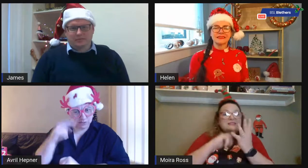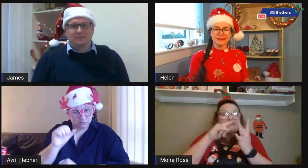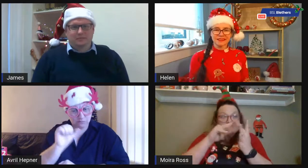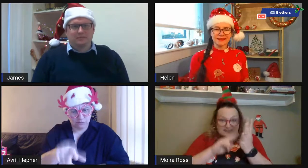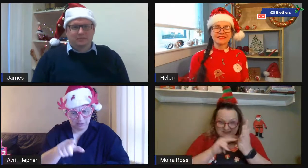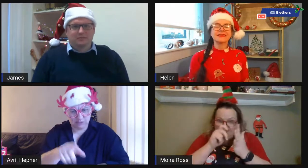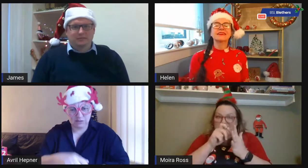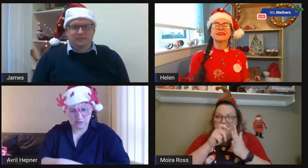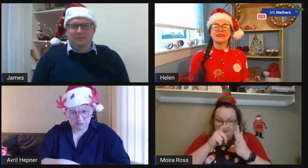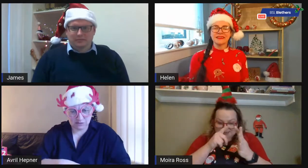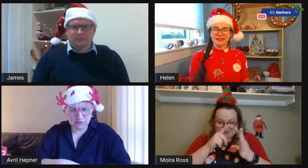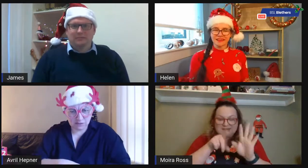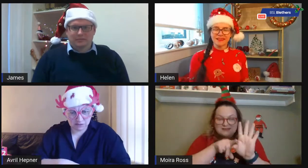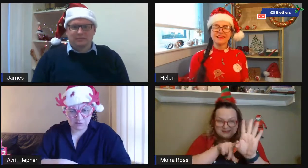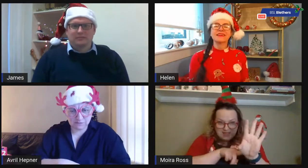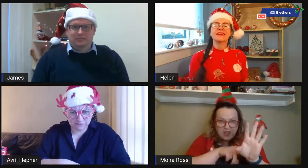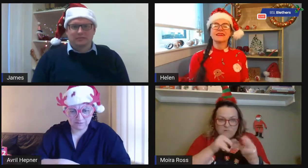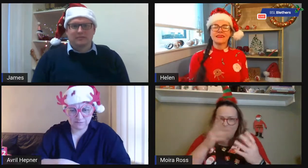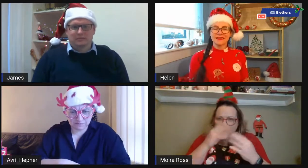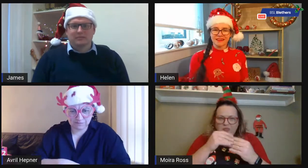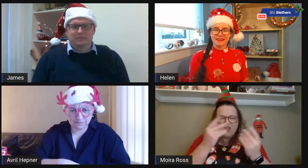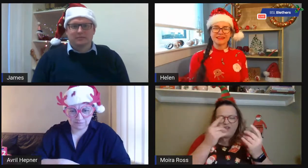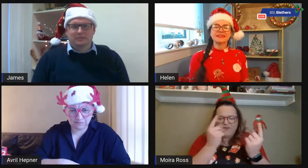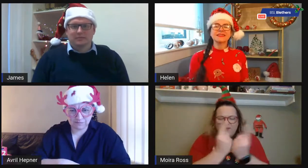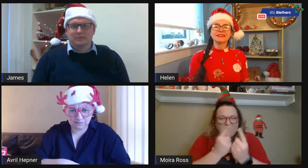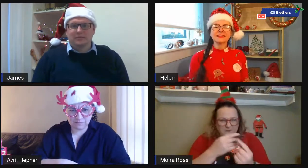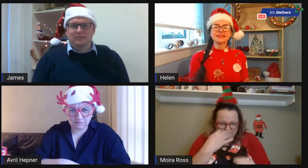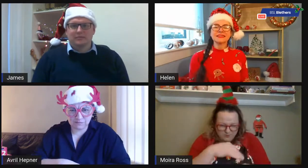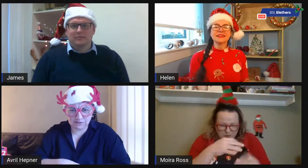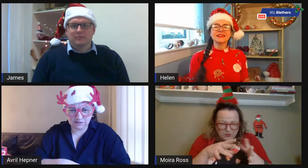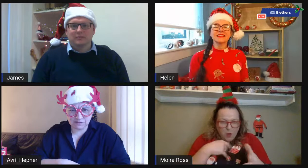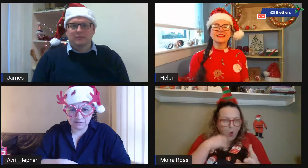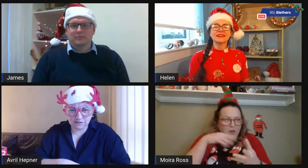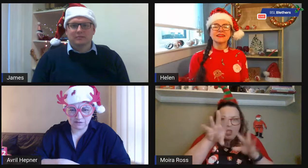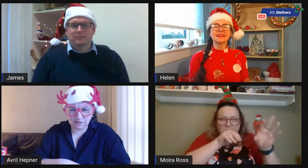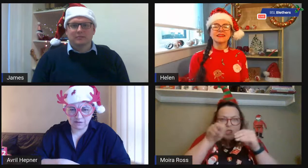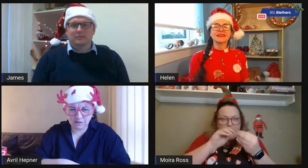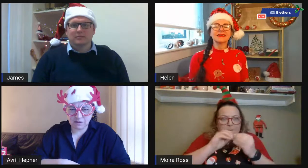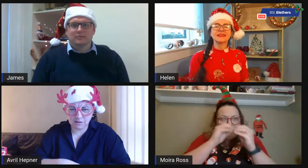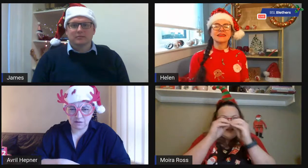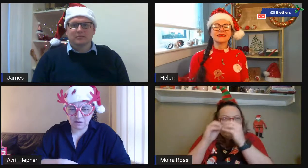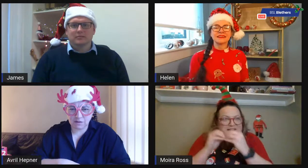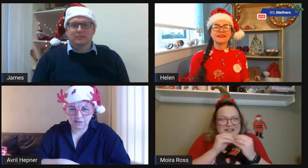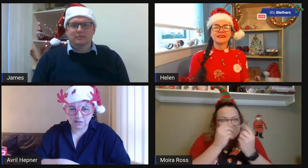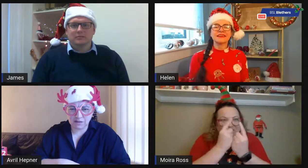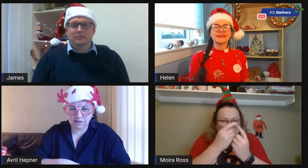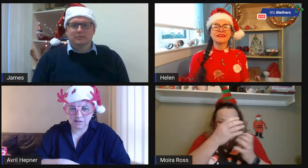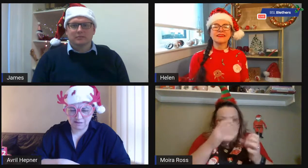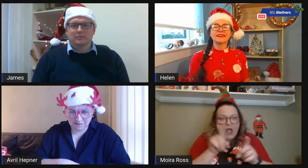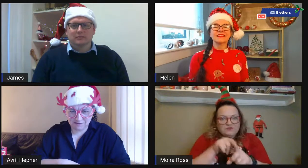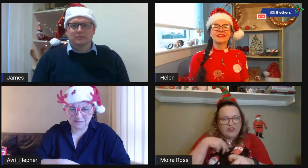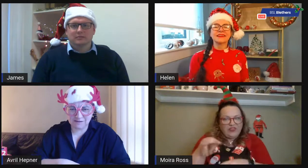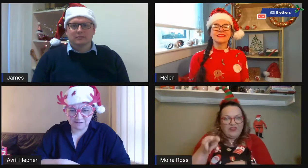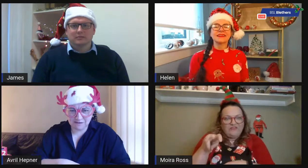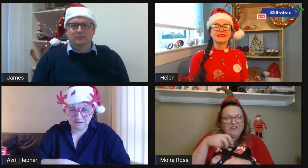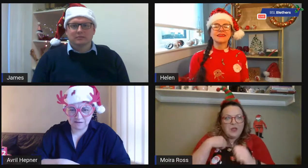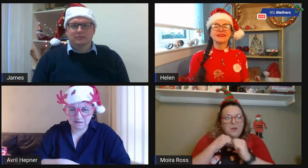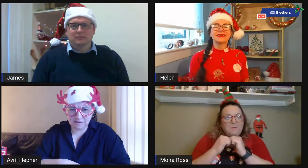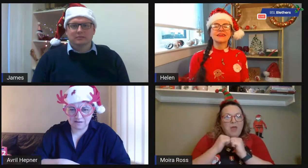the rage now, isn't it? But back in the day was Cindy. And she had a few accessories with her, and I made things